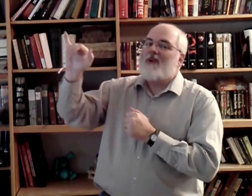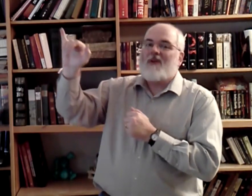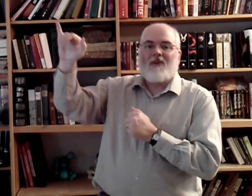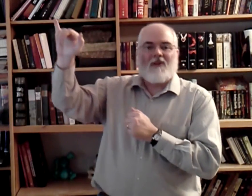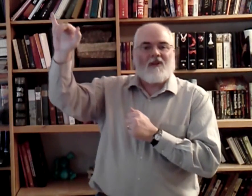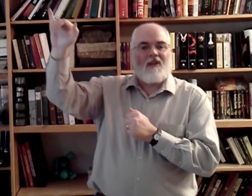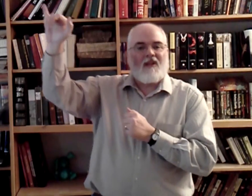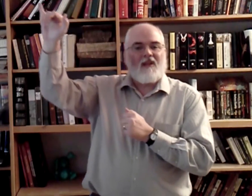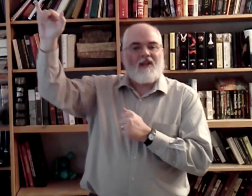eternally.